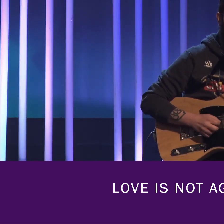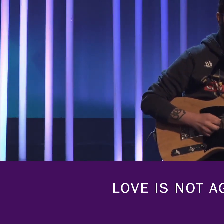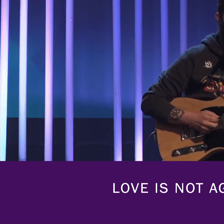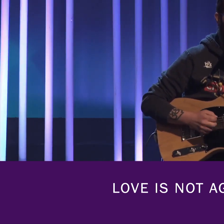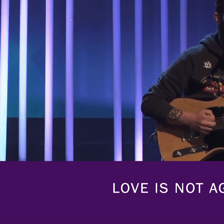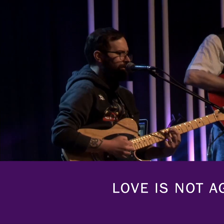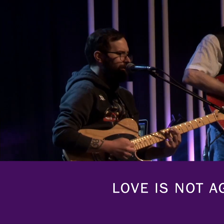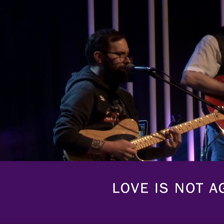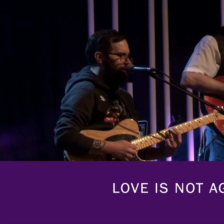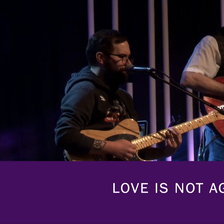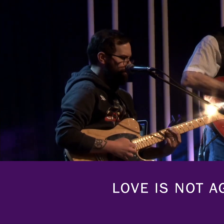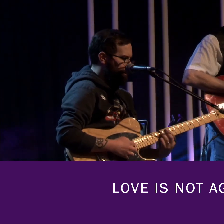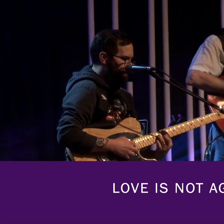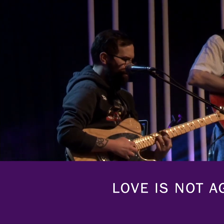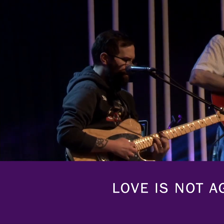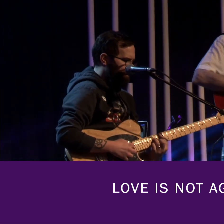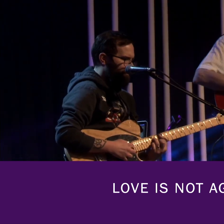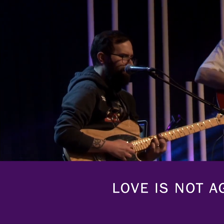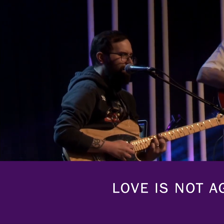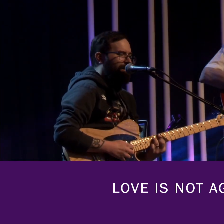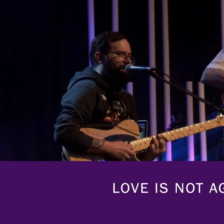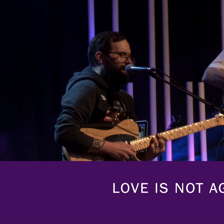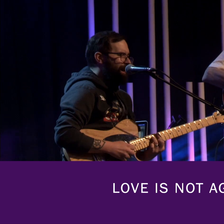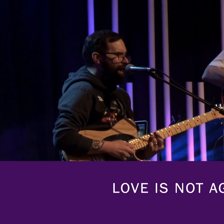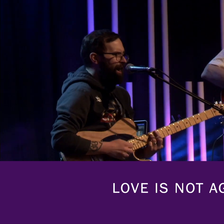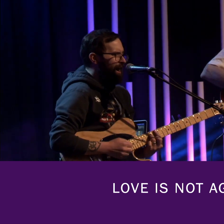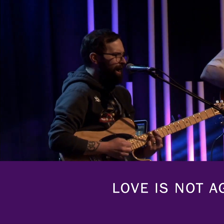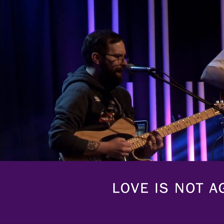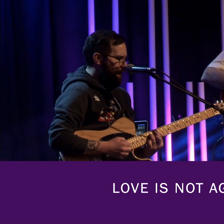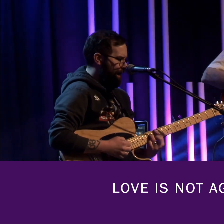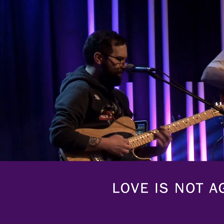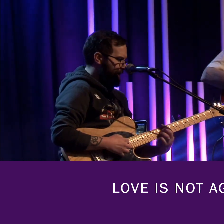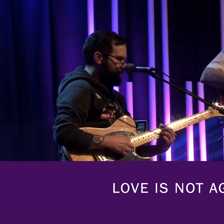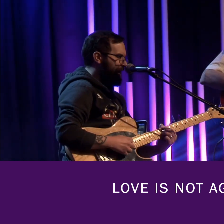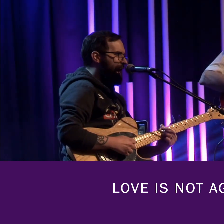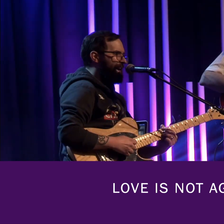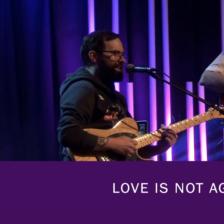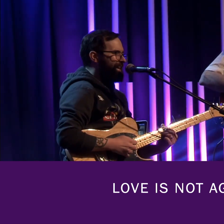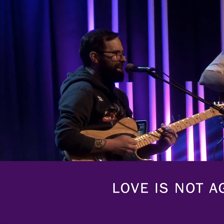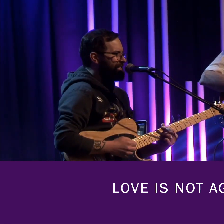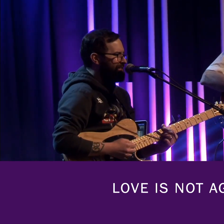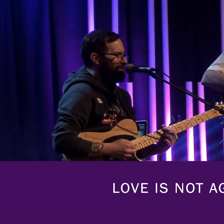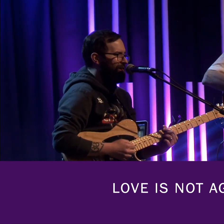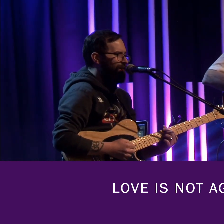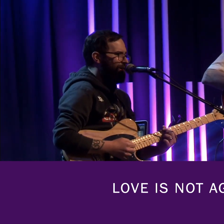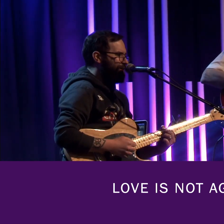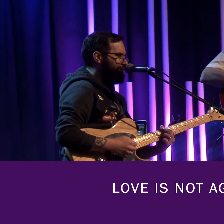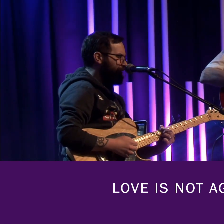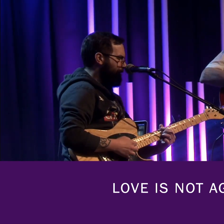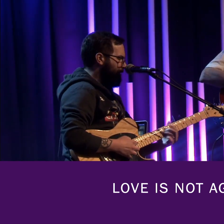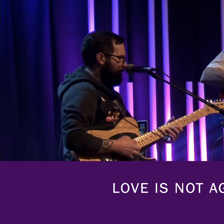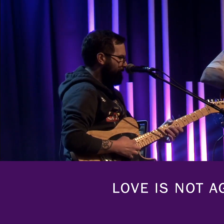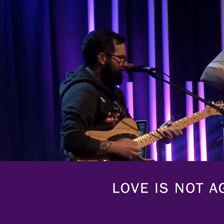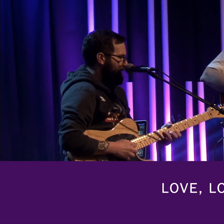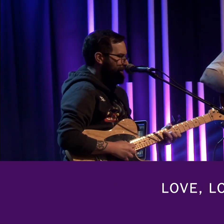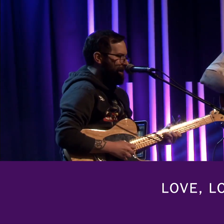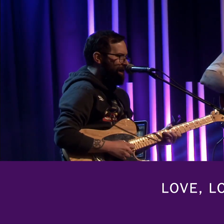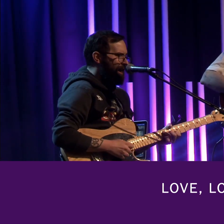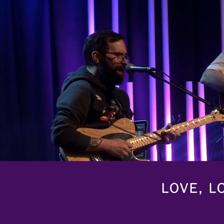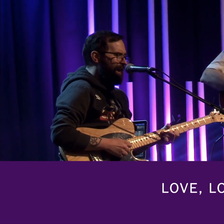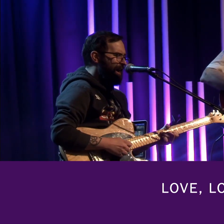not against the law, no. Love is not against the law, no.